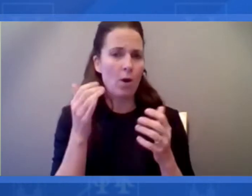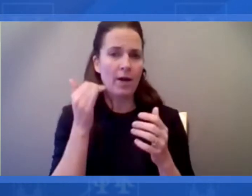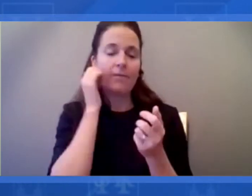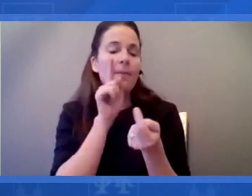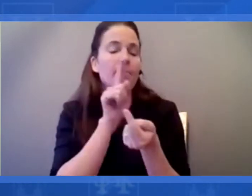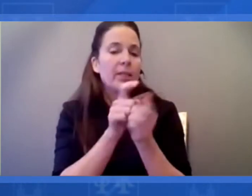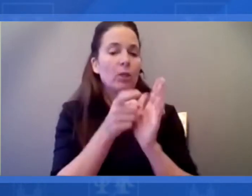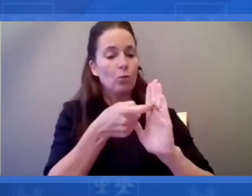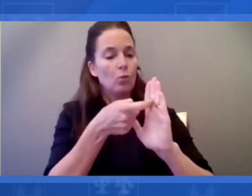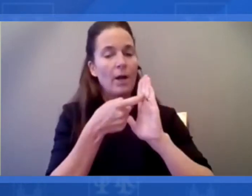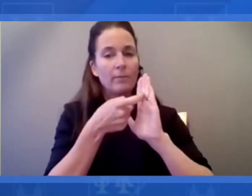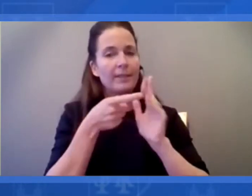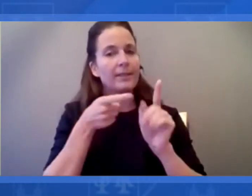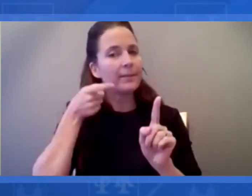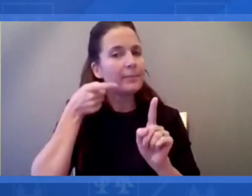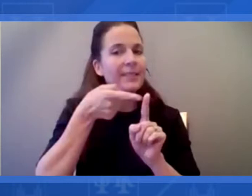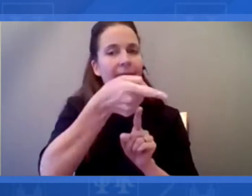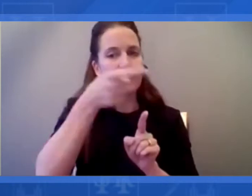ATS.